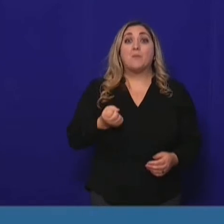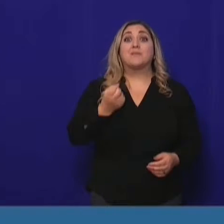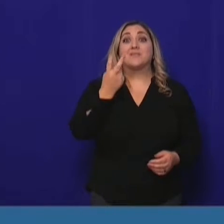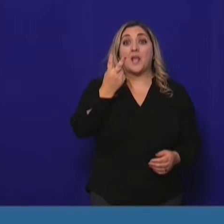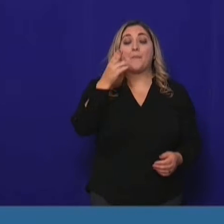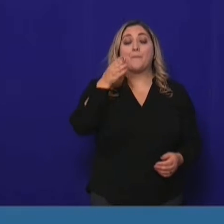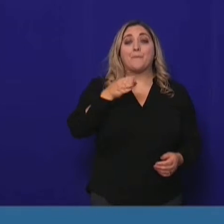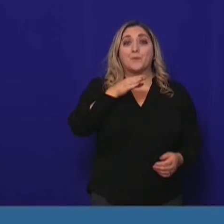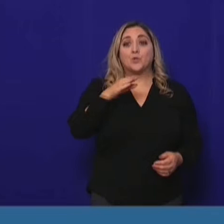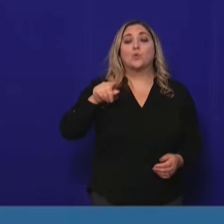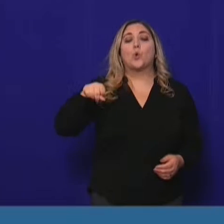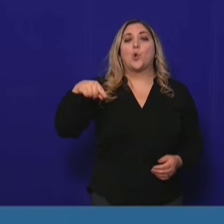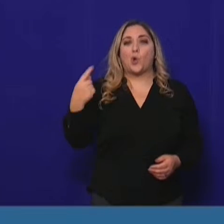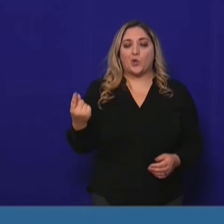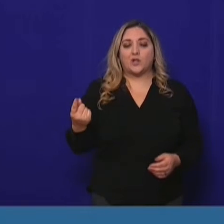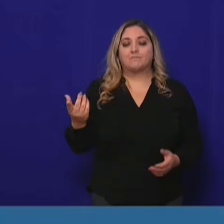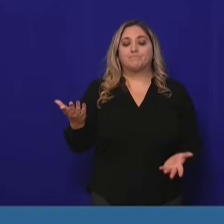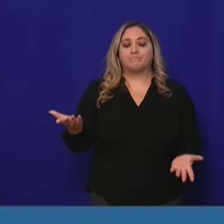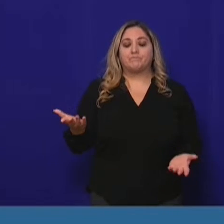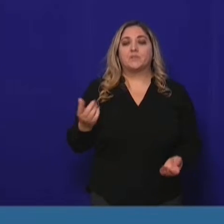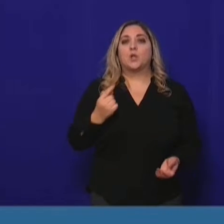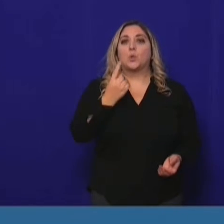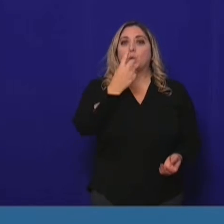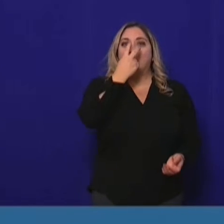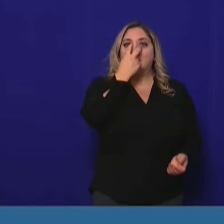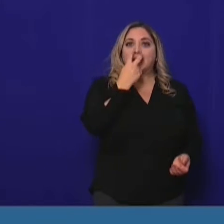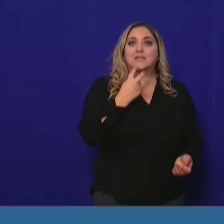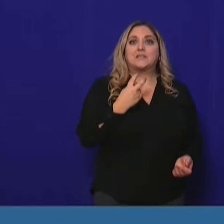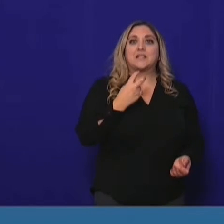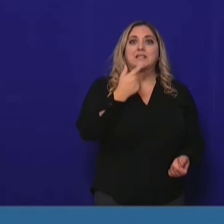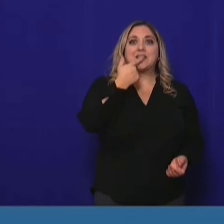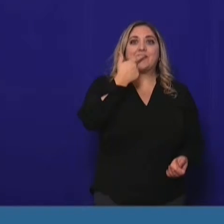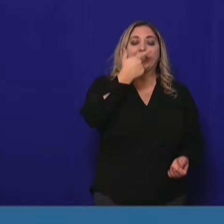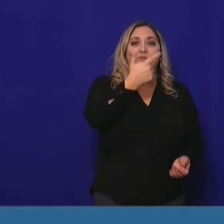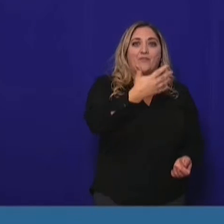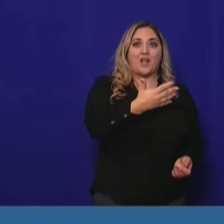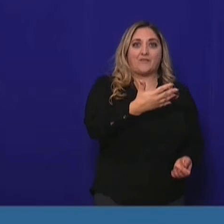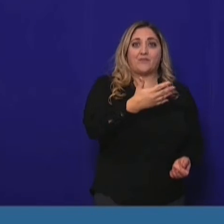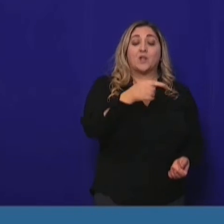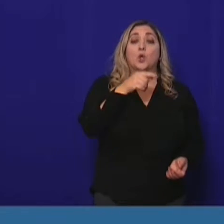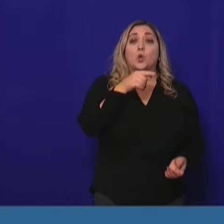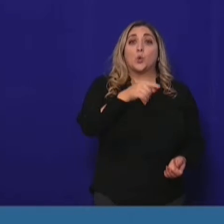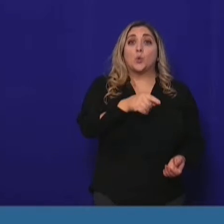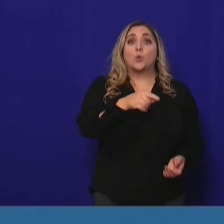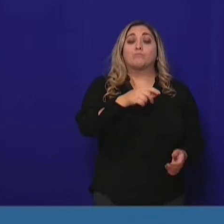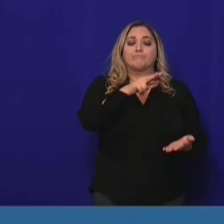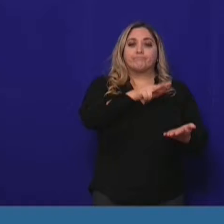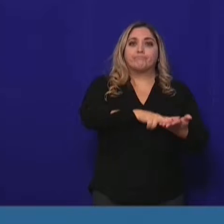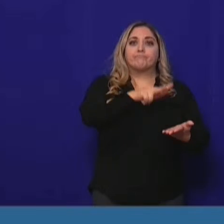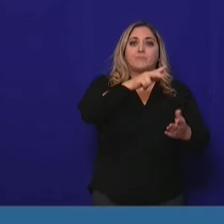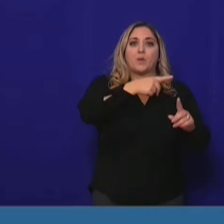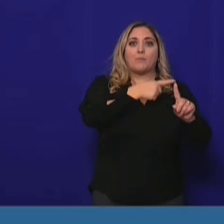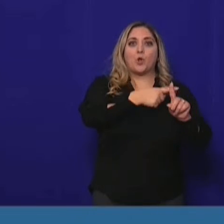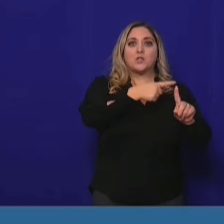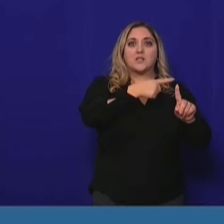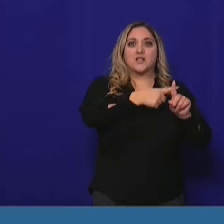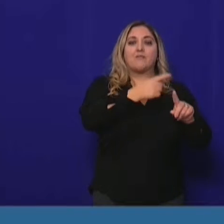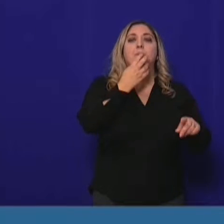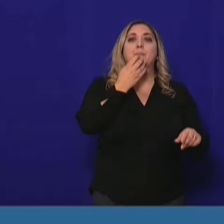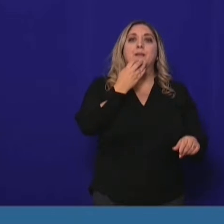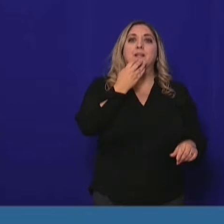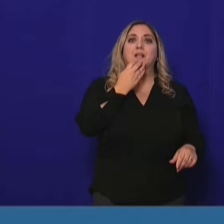imwiet oħrajn fejn kellna anzjan ta' 75 sena li kien ikkonfermat pożittiv għal